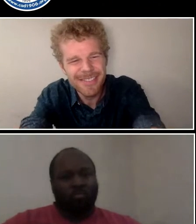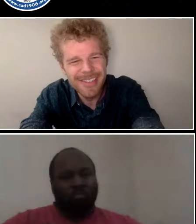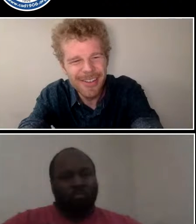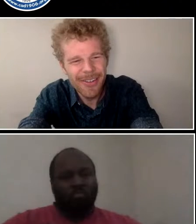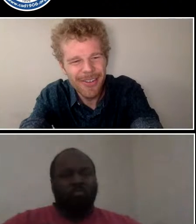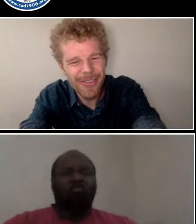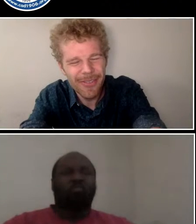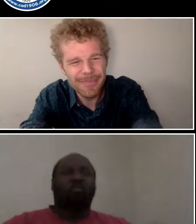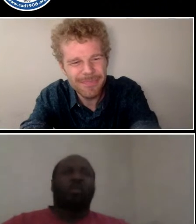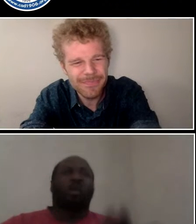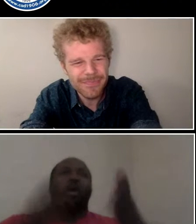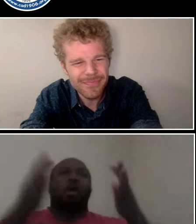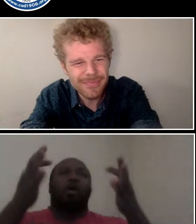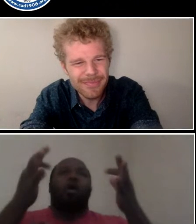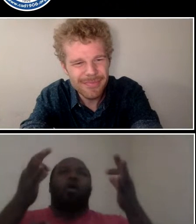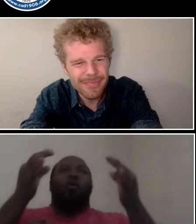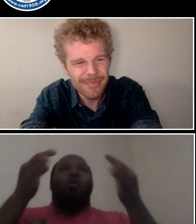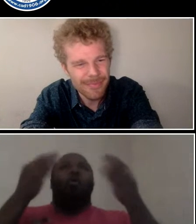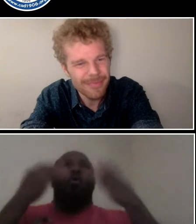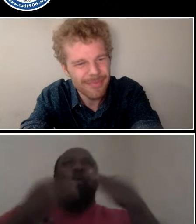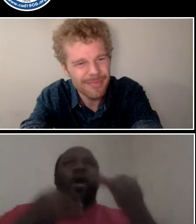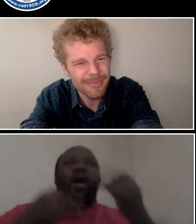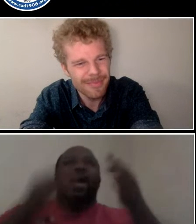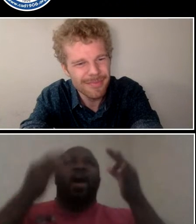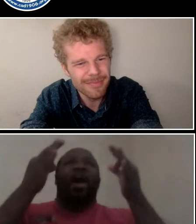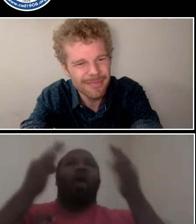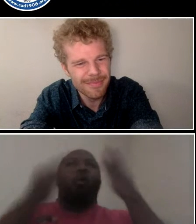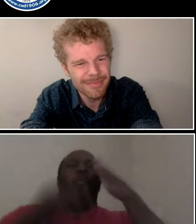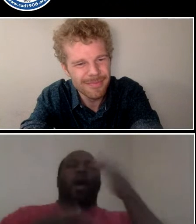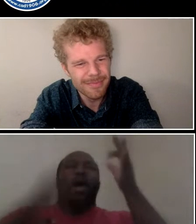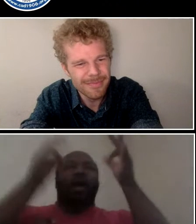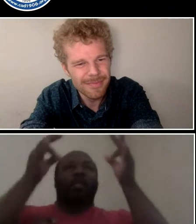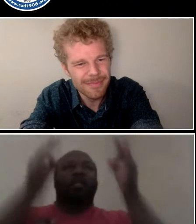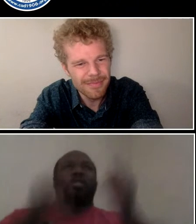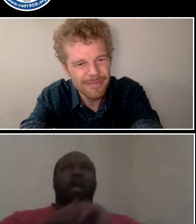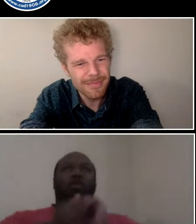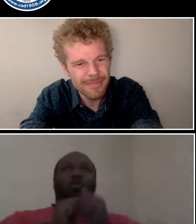a little bit about what led you to run?